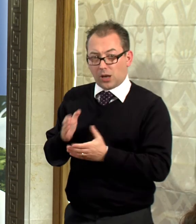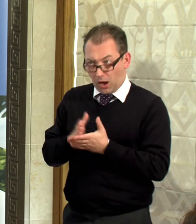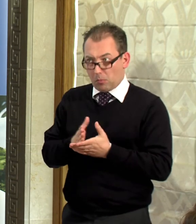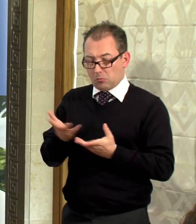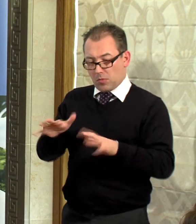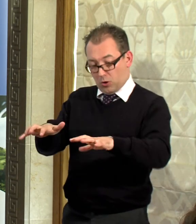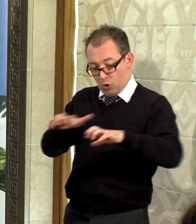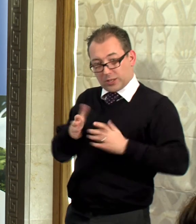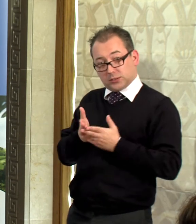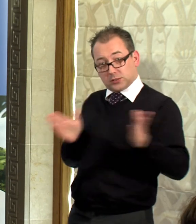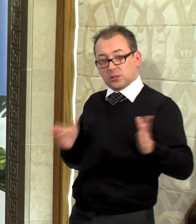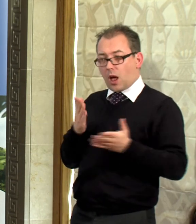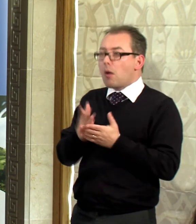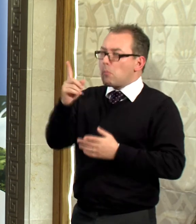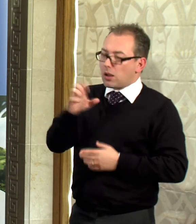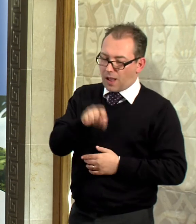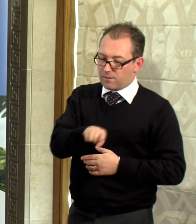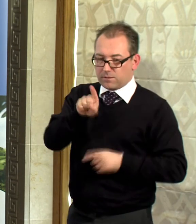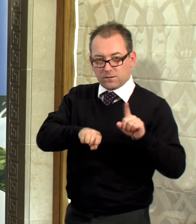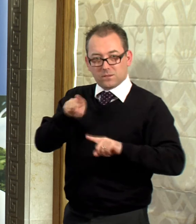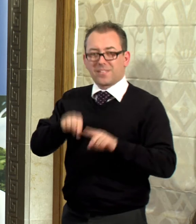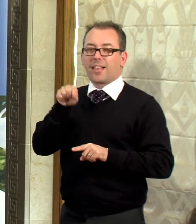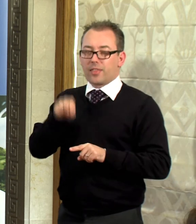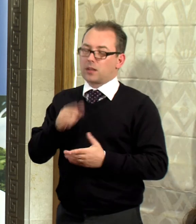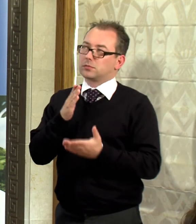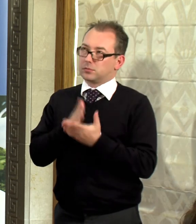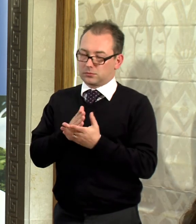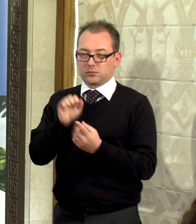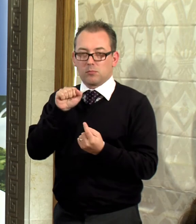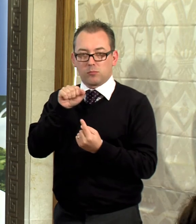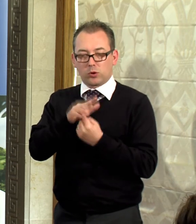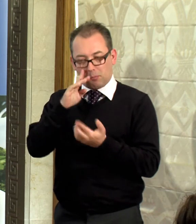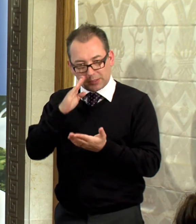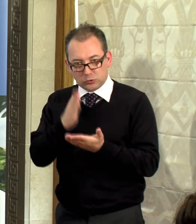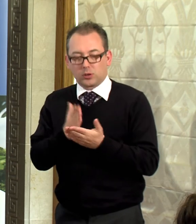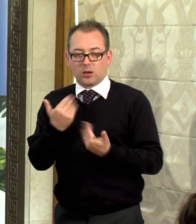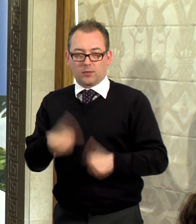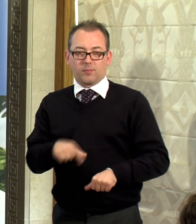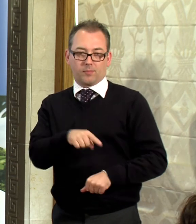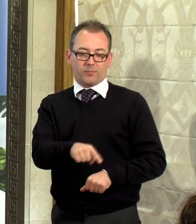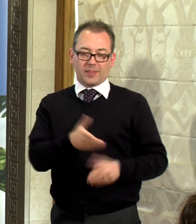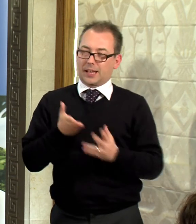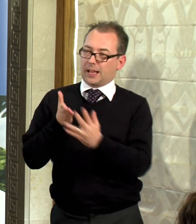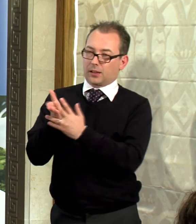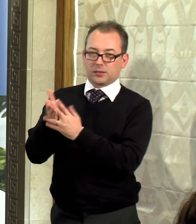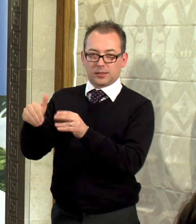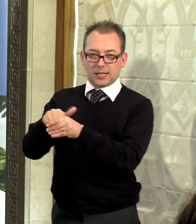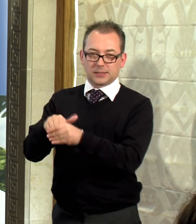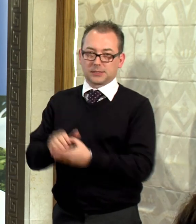diversity is vital in achieving equitable, inclusive accessibility.